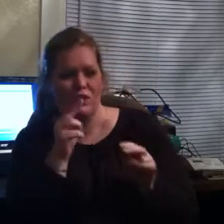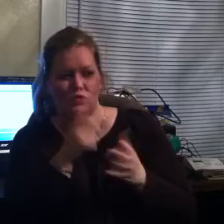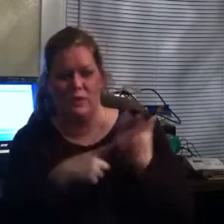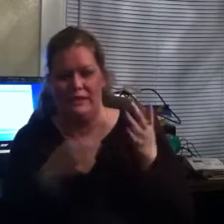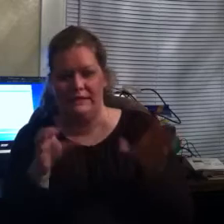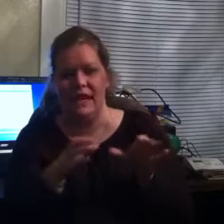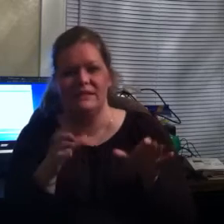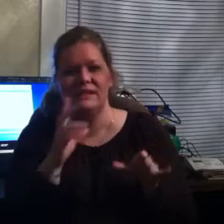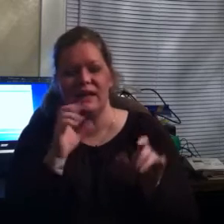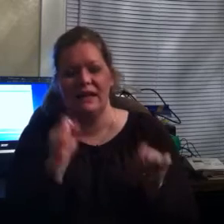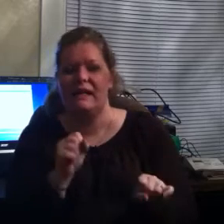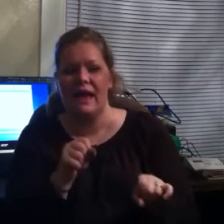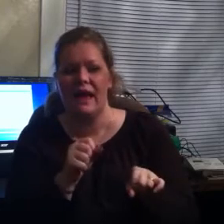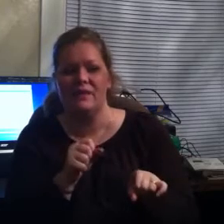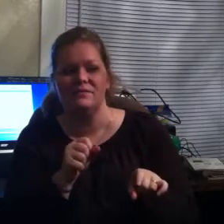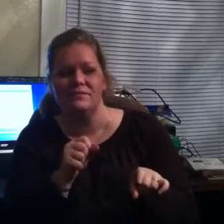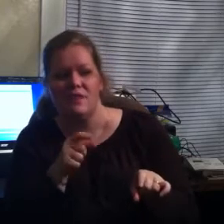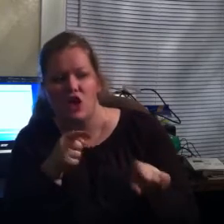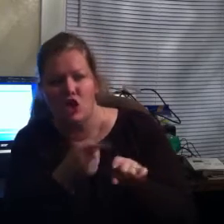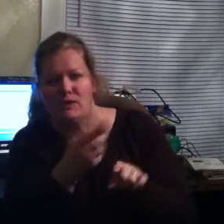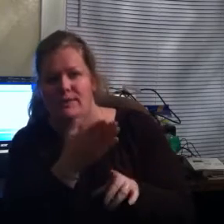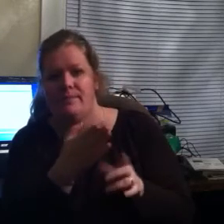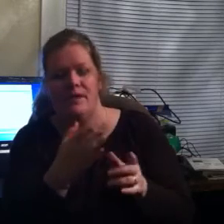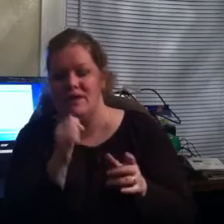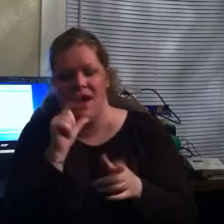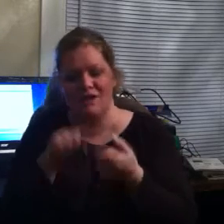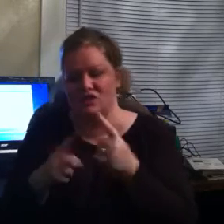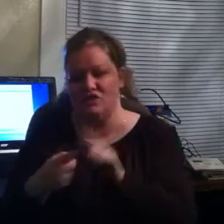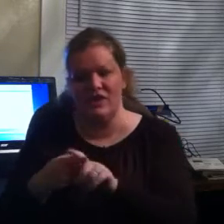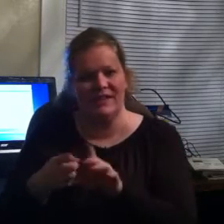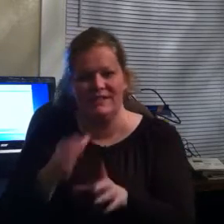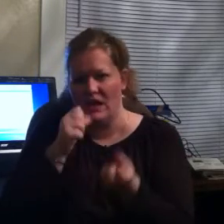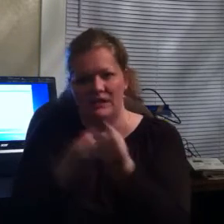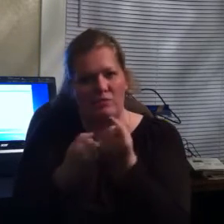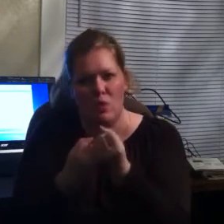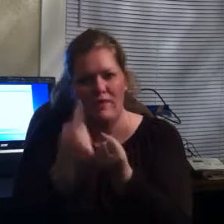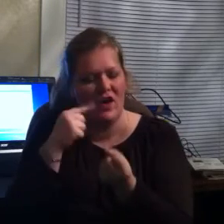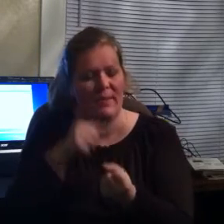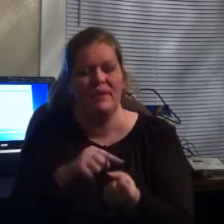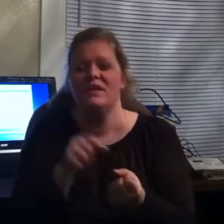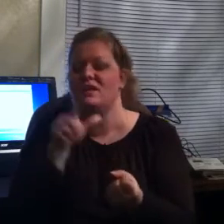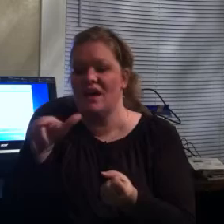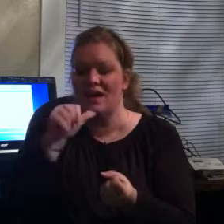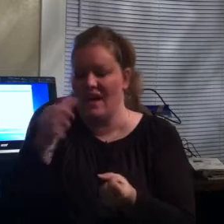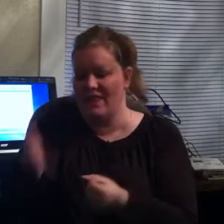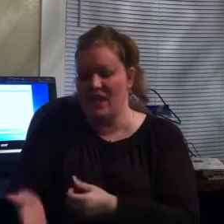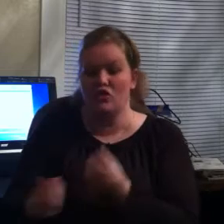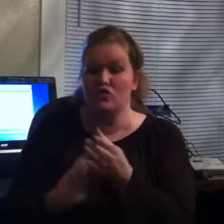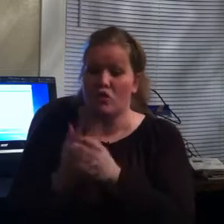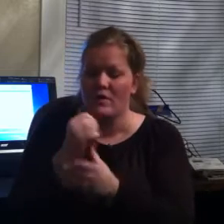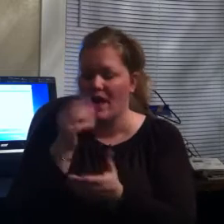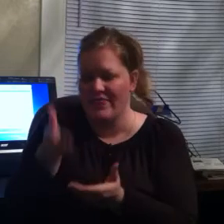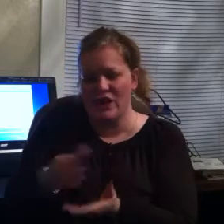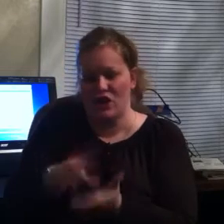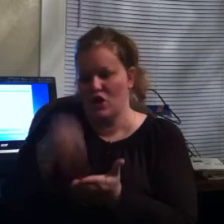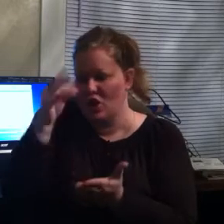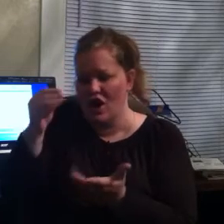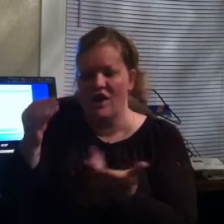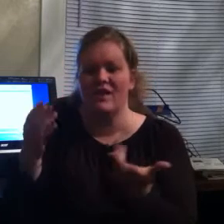Not good intentions. They're not his friends. But they're sitting on the front row. They're not there to grow. They're not there to learn. They're not there to find out how to help their families